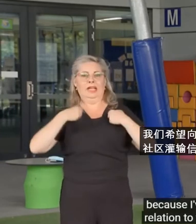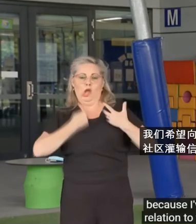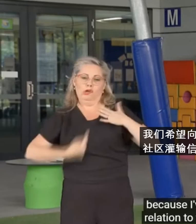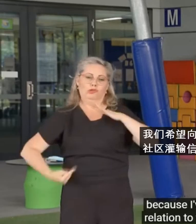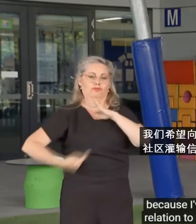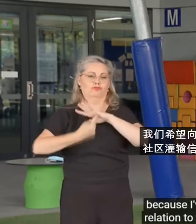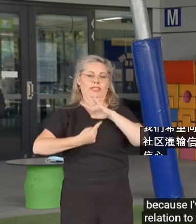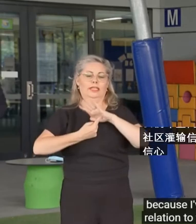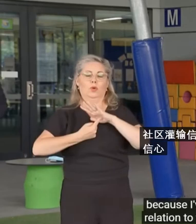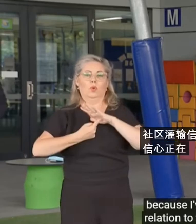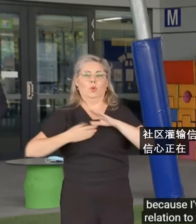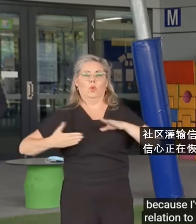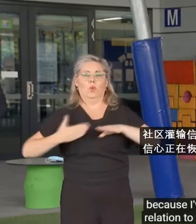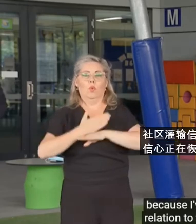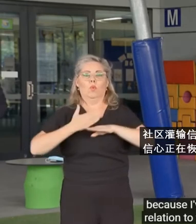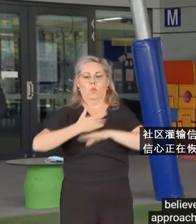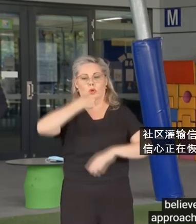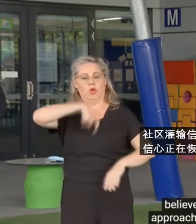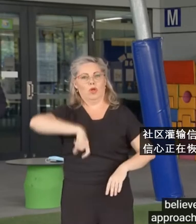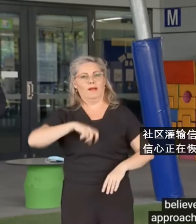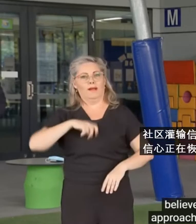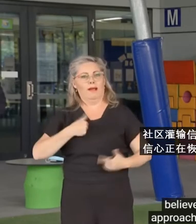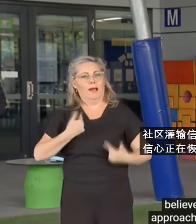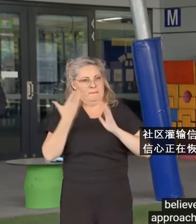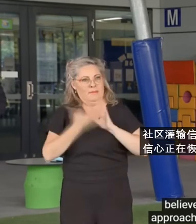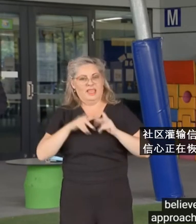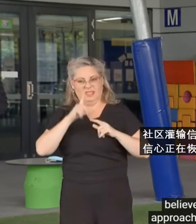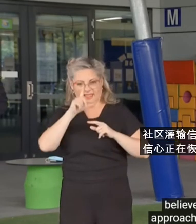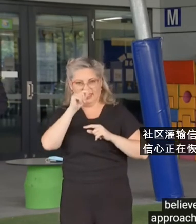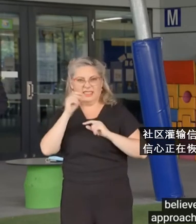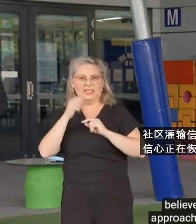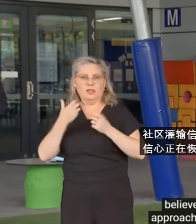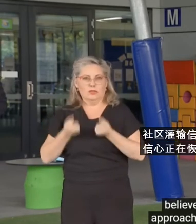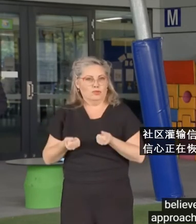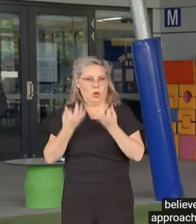in the community, and I believe that confidence is coming back. But